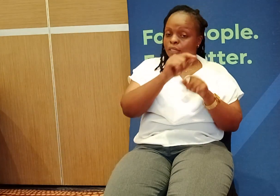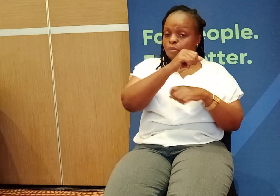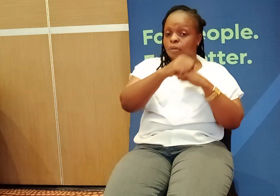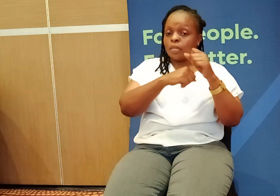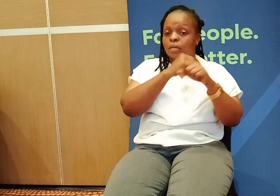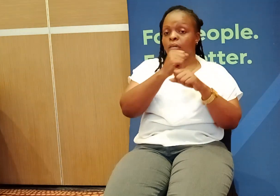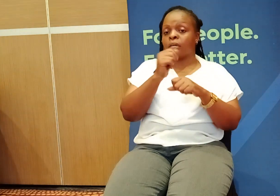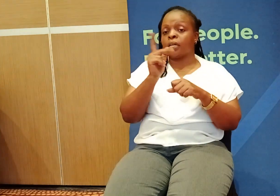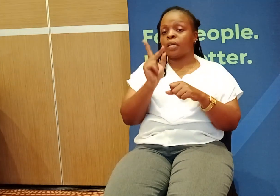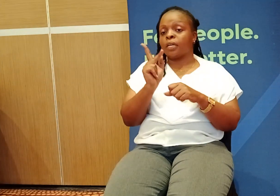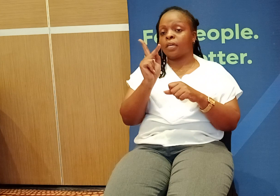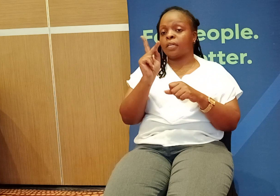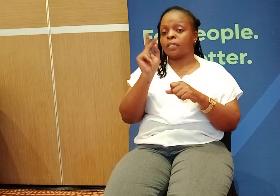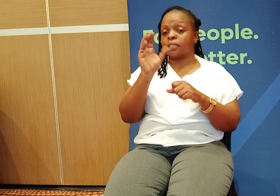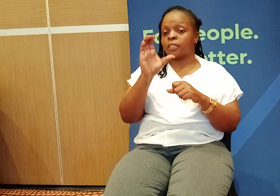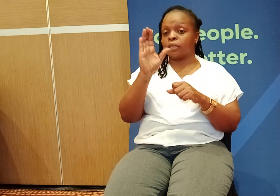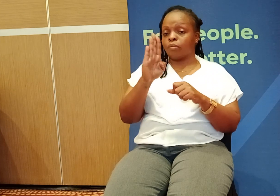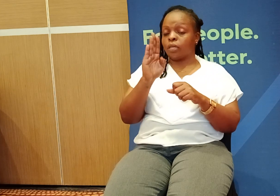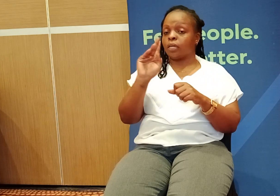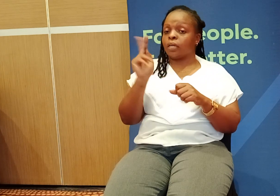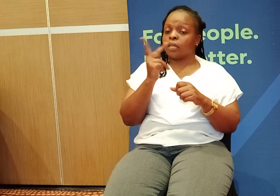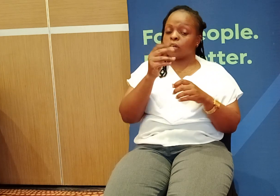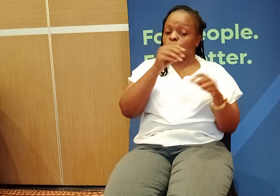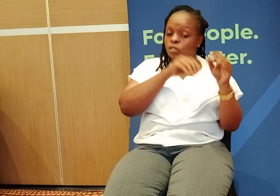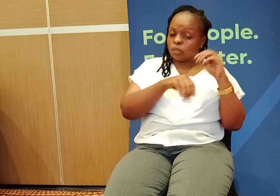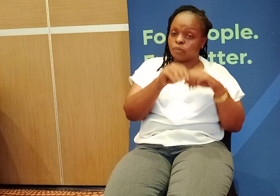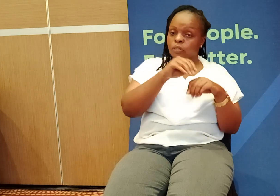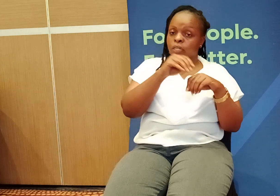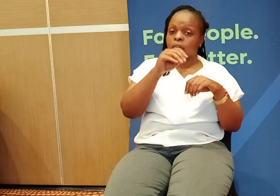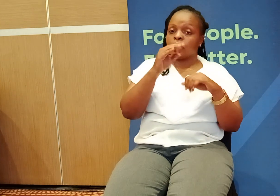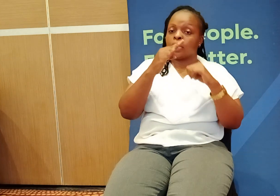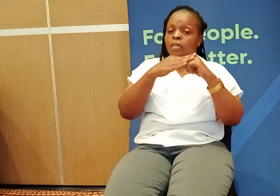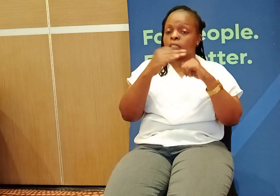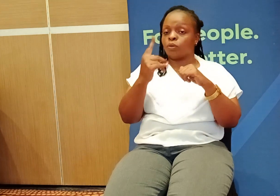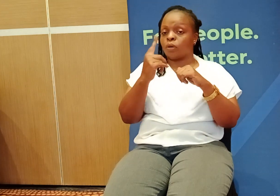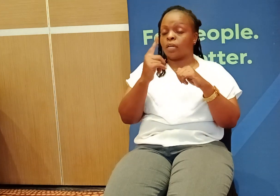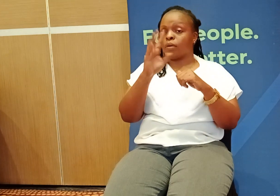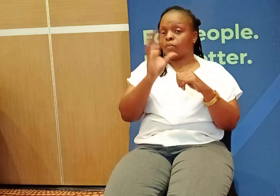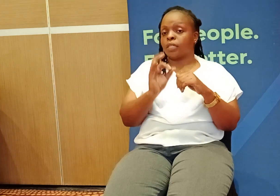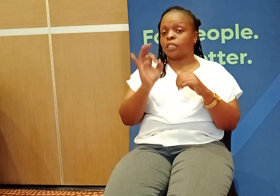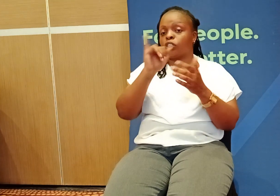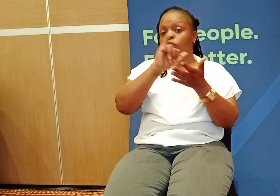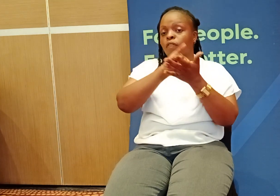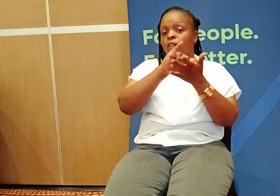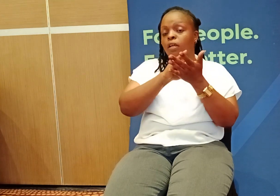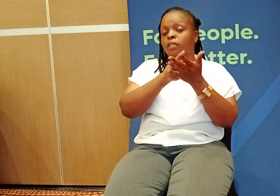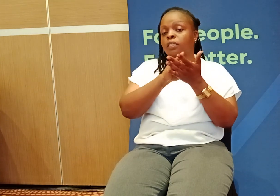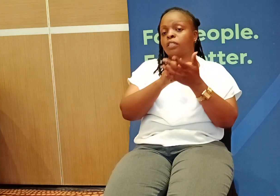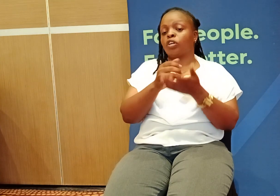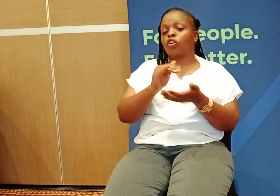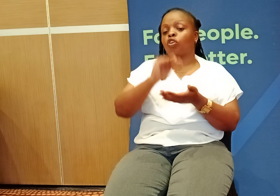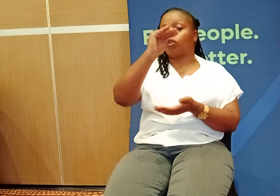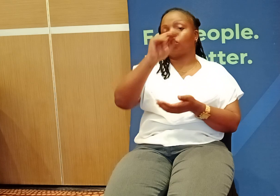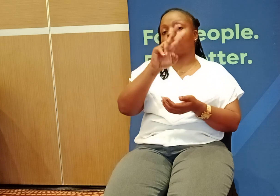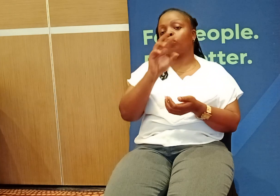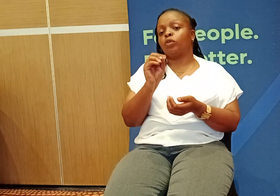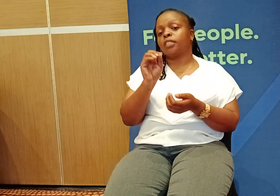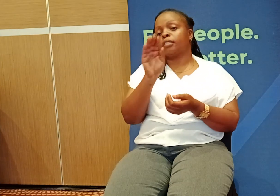KCB Kenya contributed 81% of that growth of 20 billion. And we've just given a